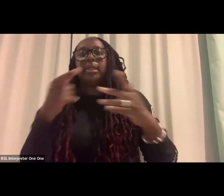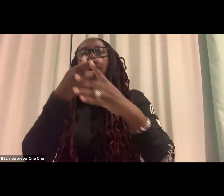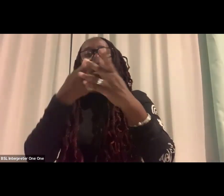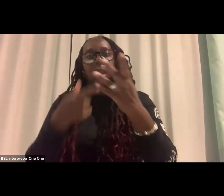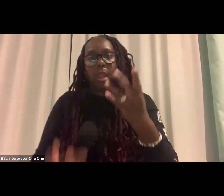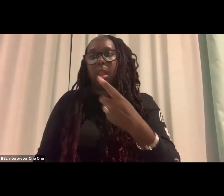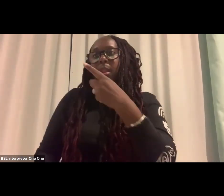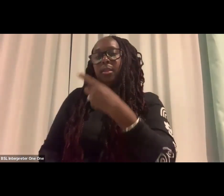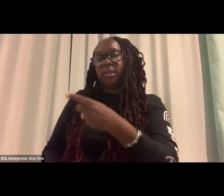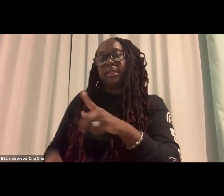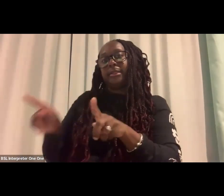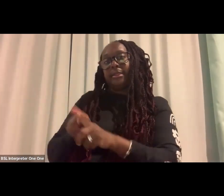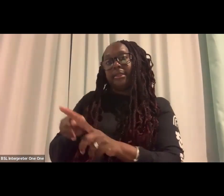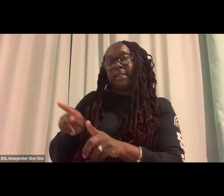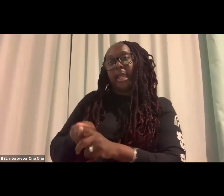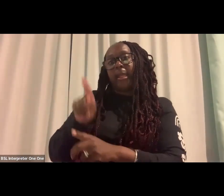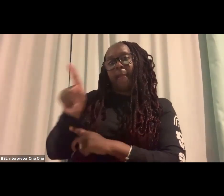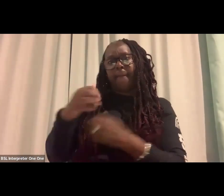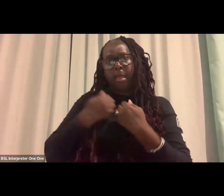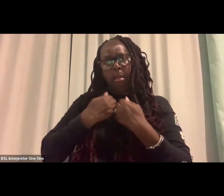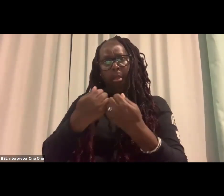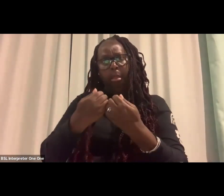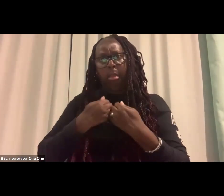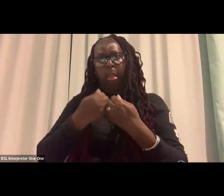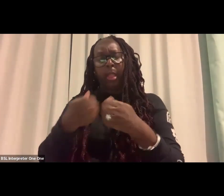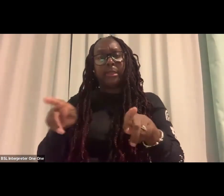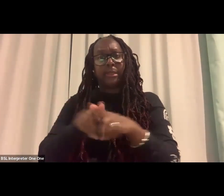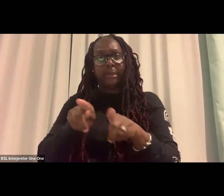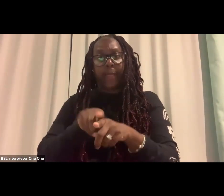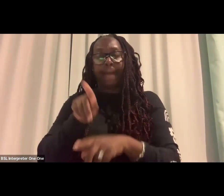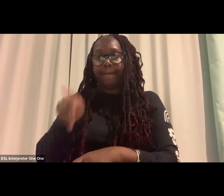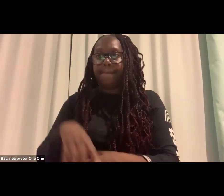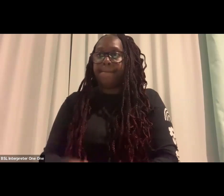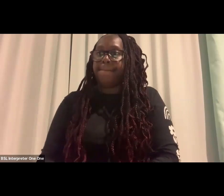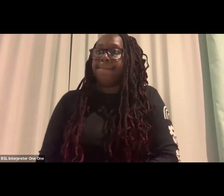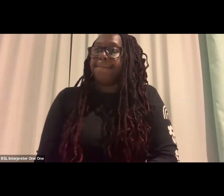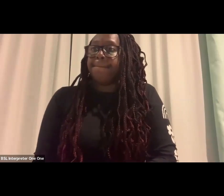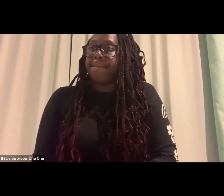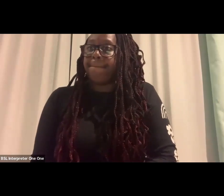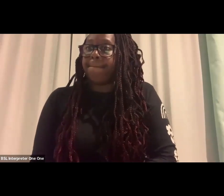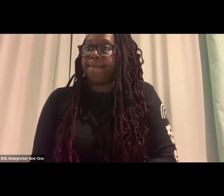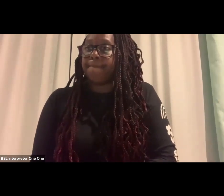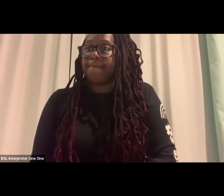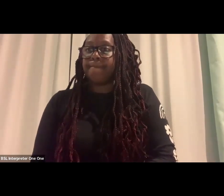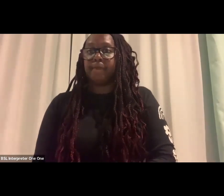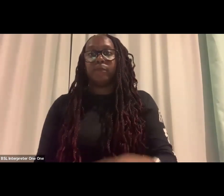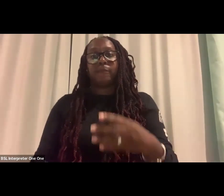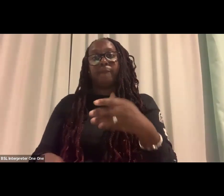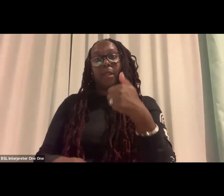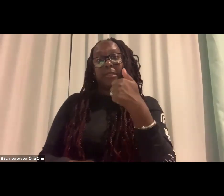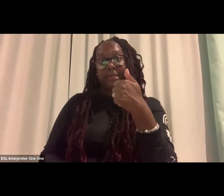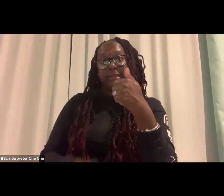about vulnerability, inequalities, etc. So these are the 6 main